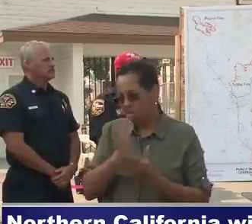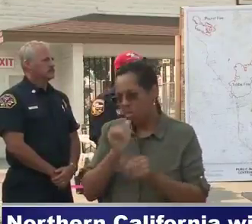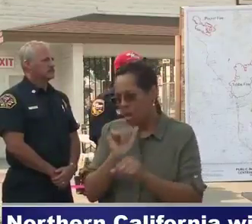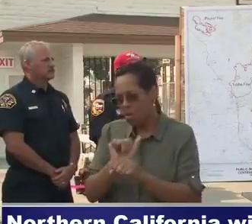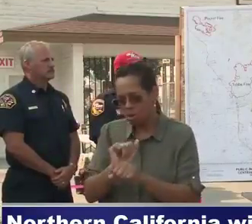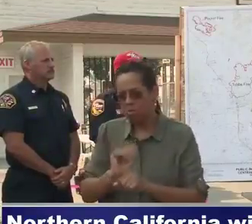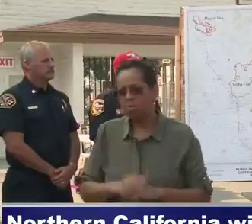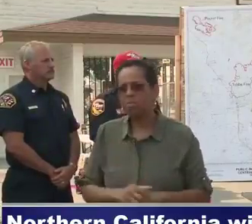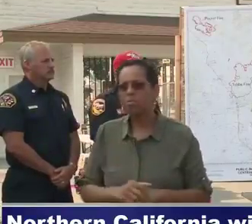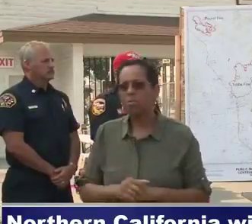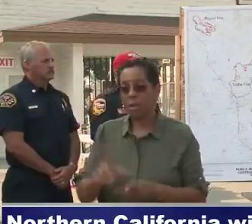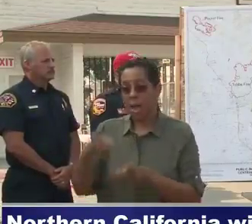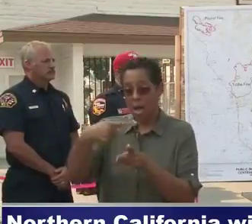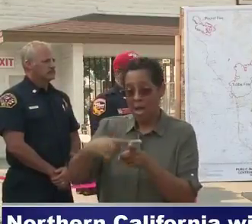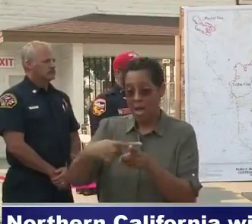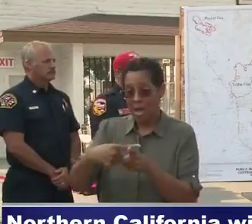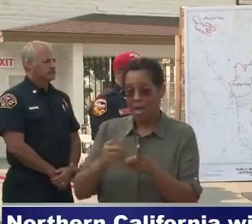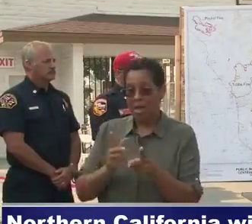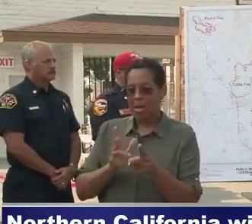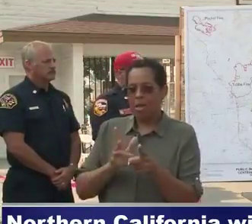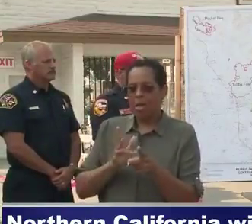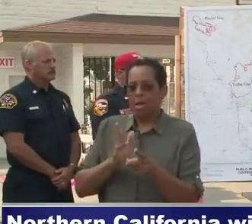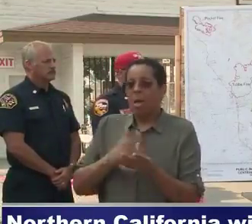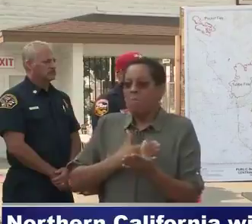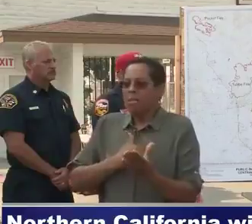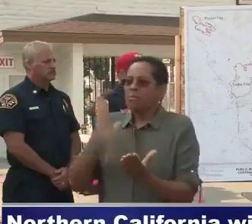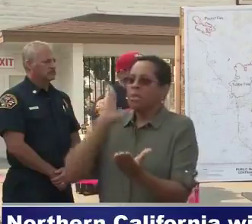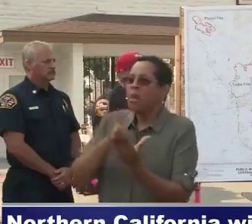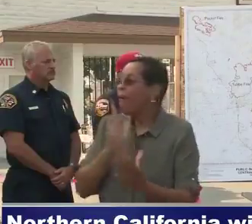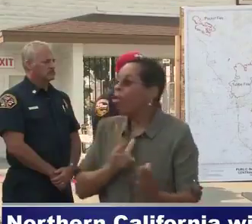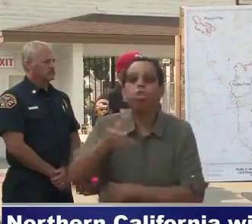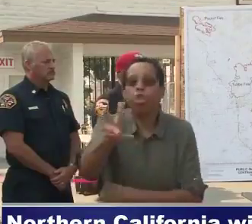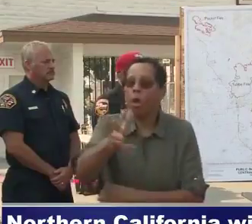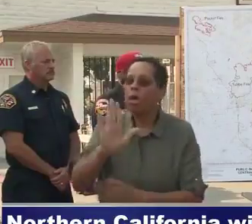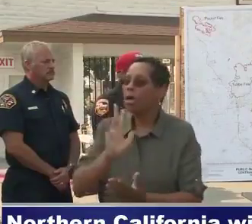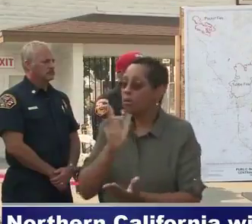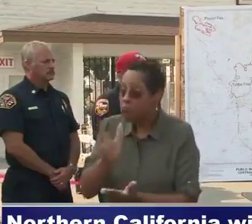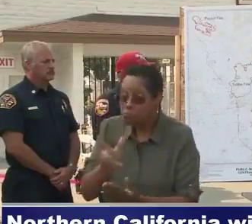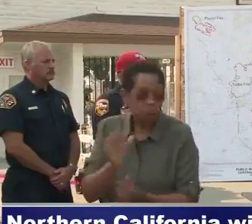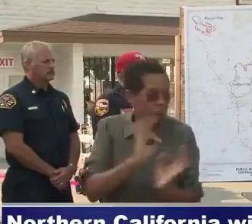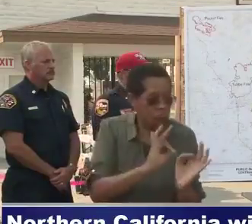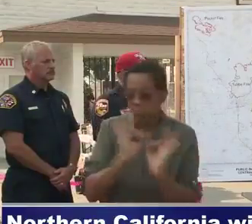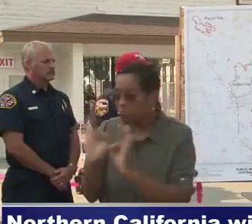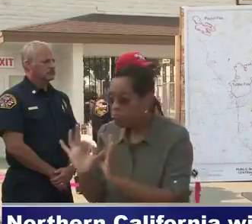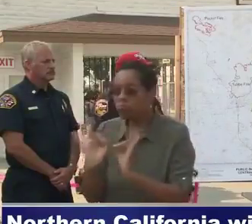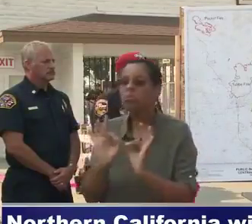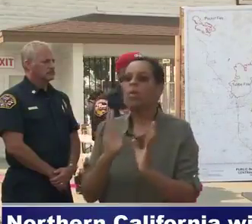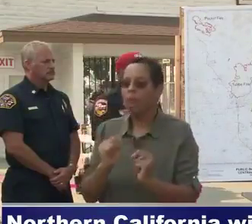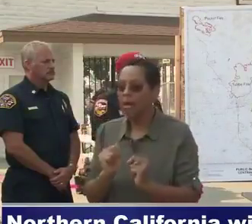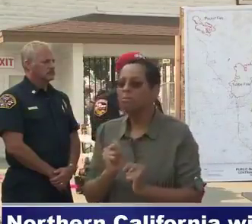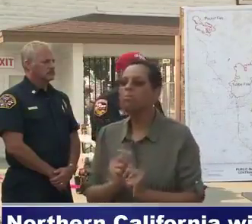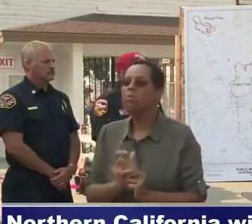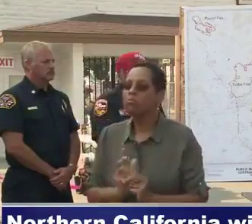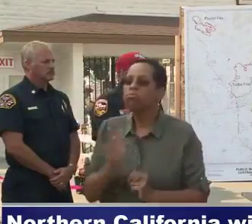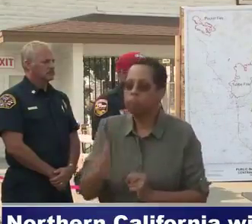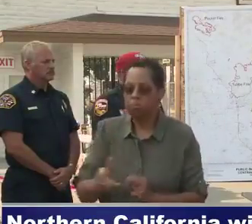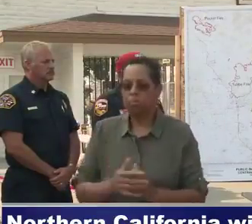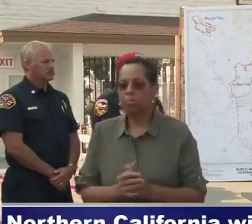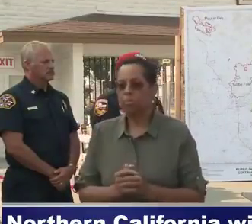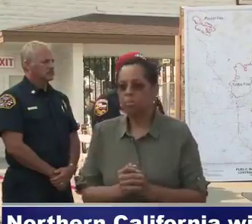intersections, please be safe. Slow down, stop, clear the intersection before you go. Accidents are not something that we need to deal with right